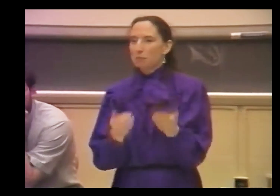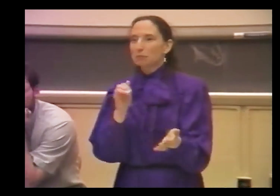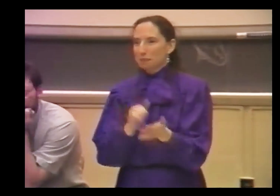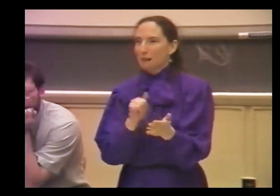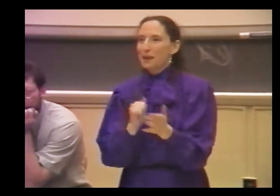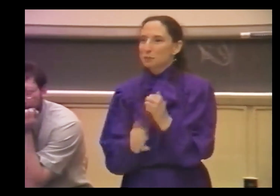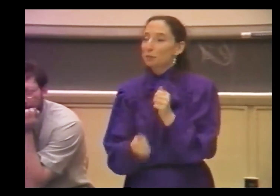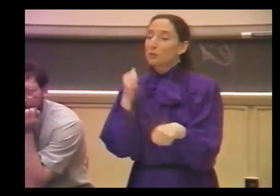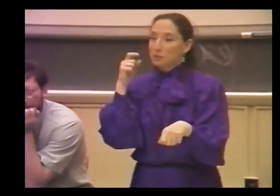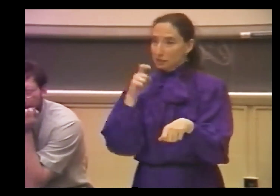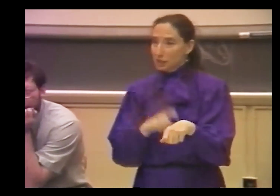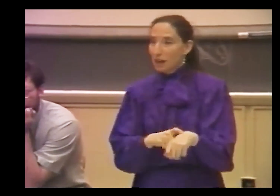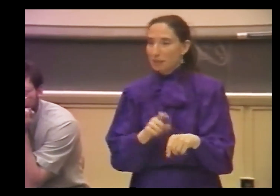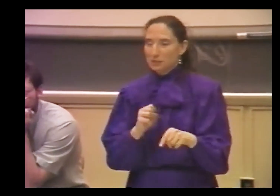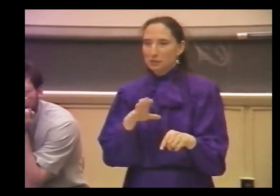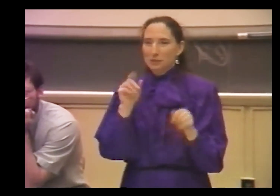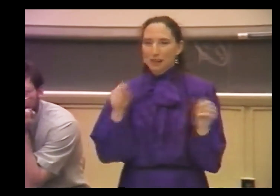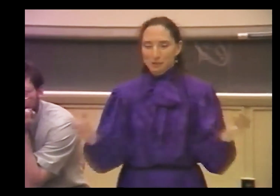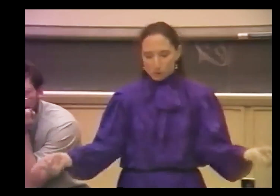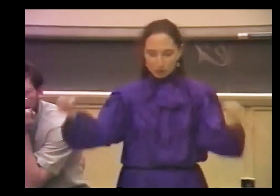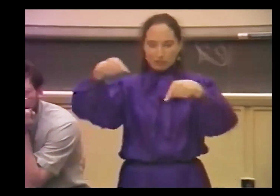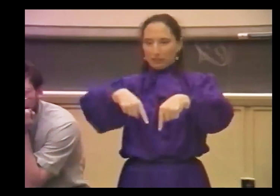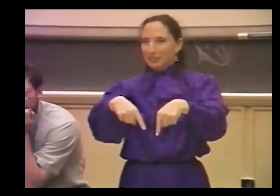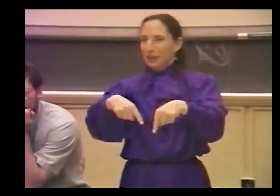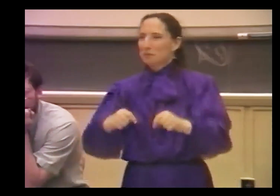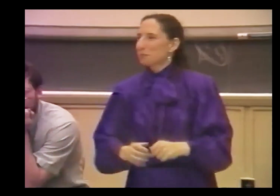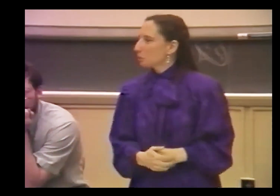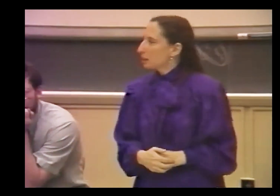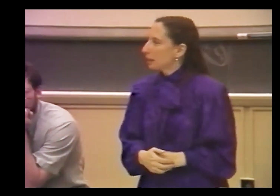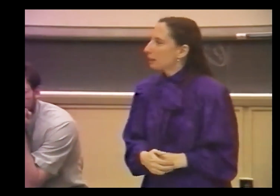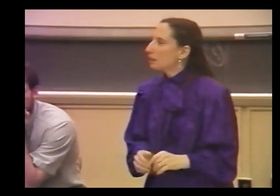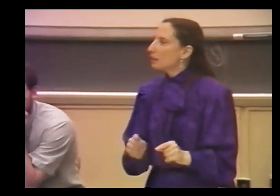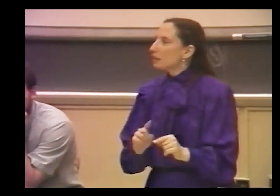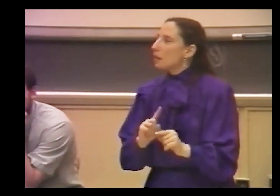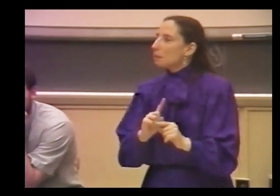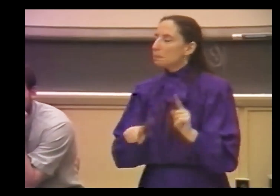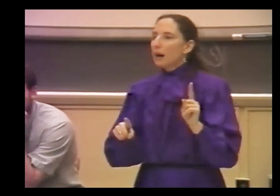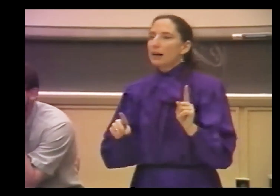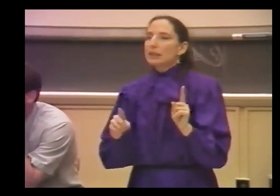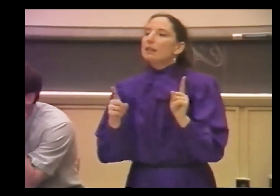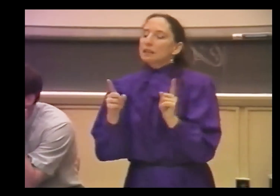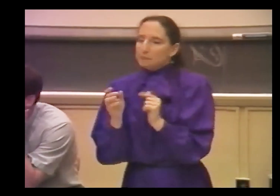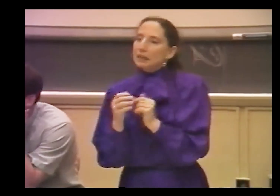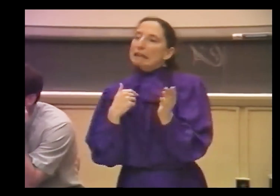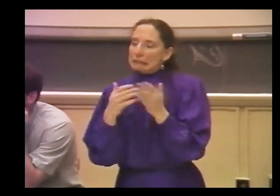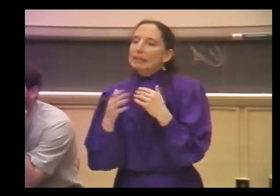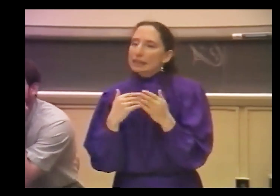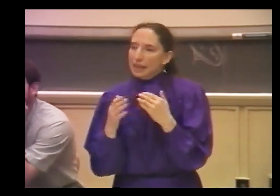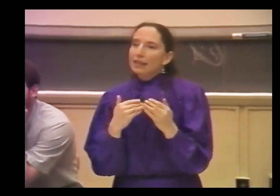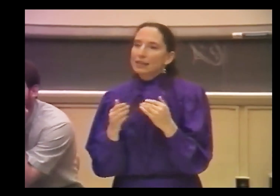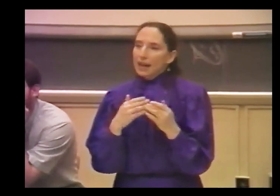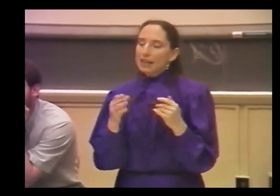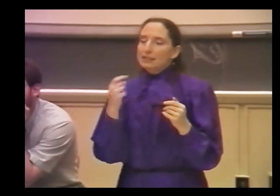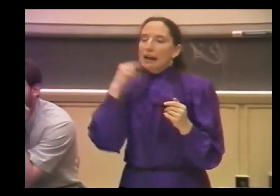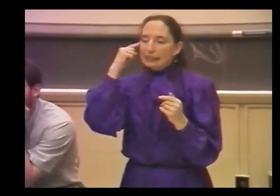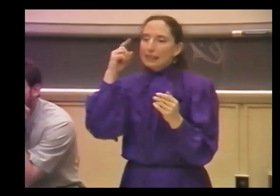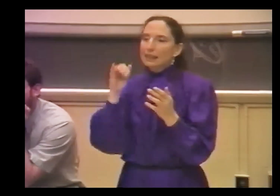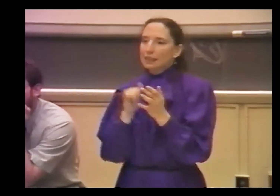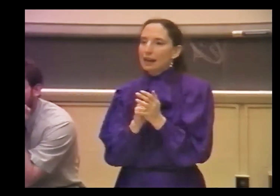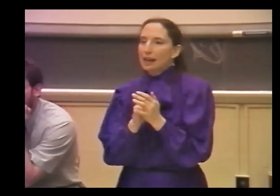probably impossible most of the time, so you have to sort of come in between. But in any case, I think